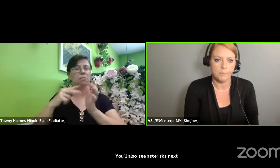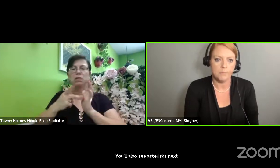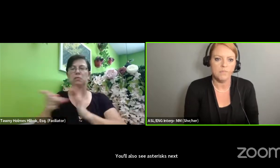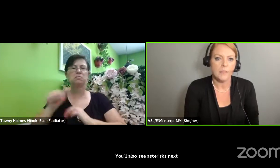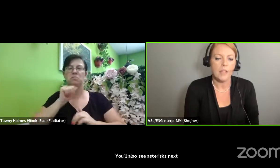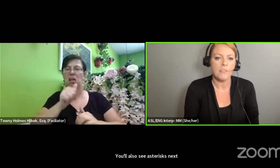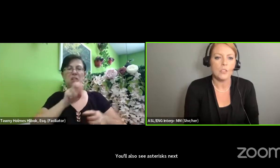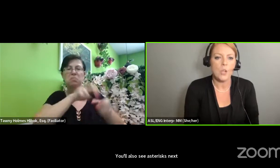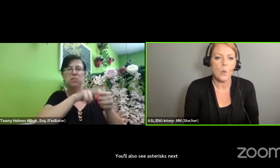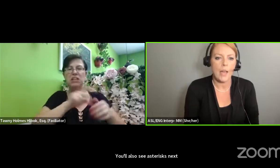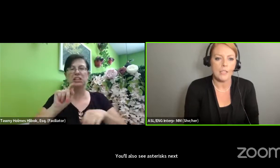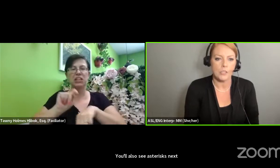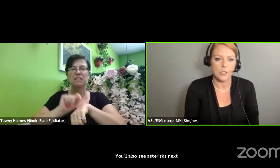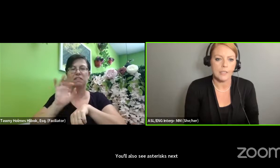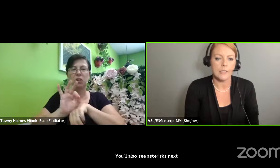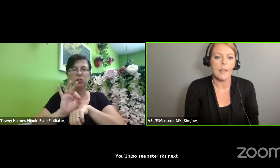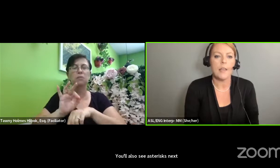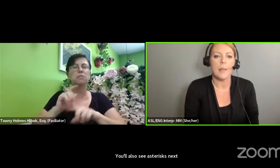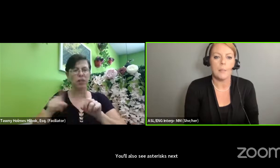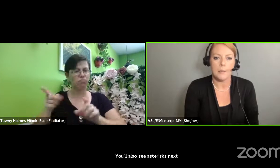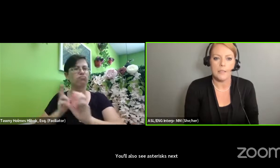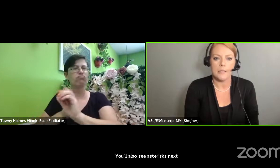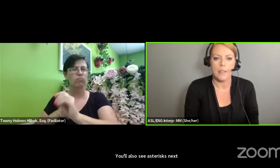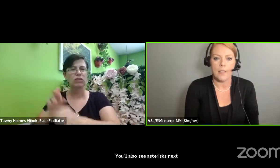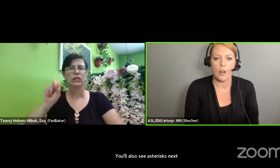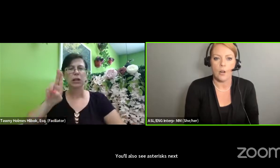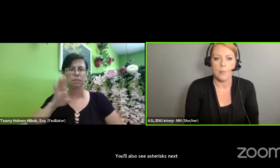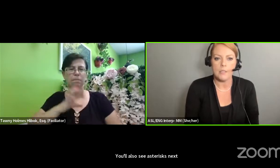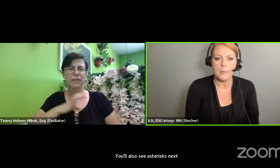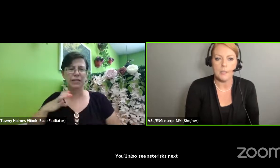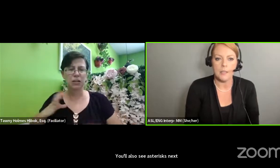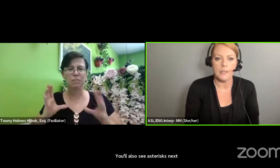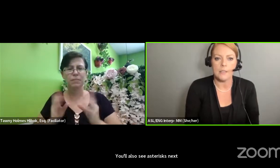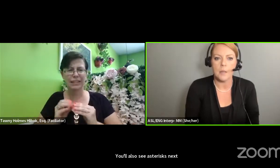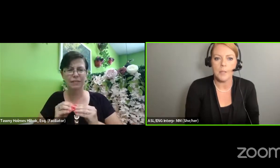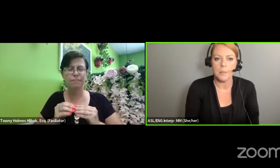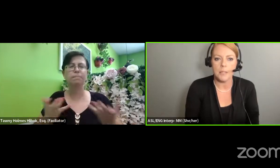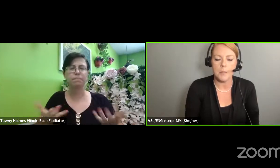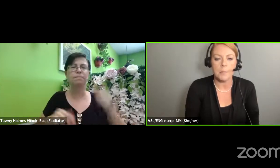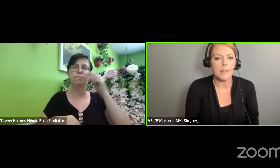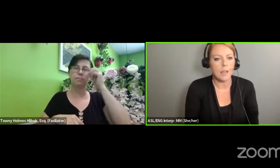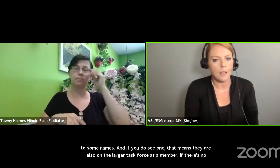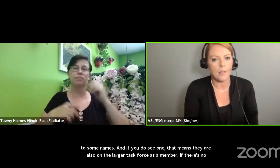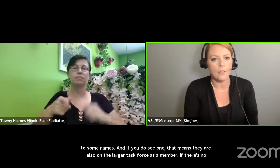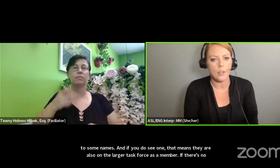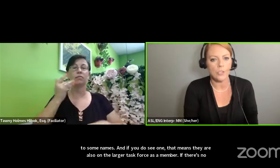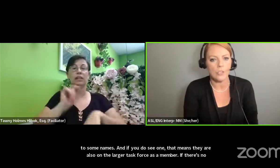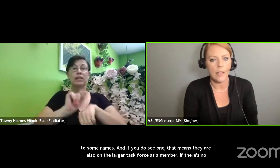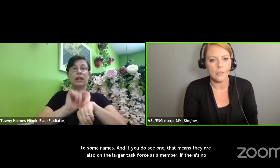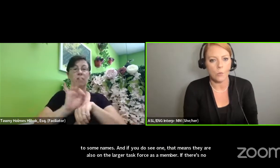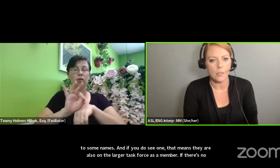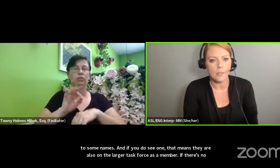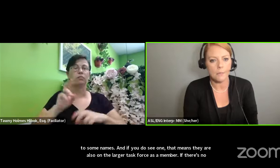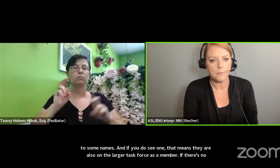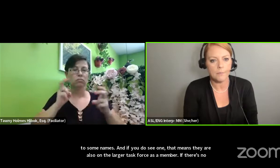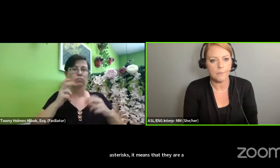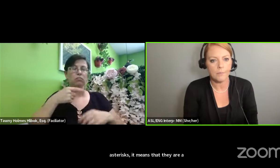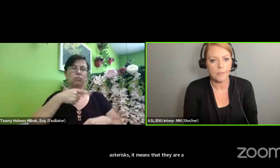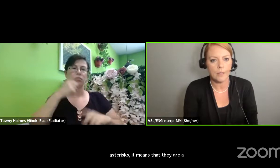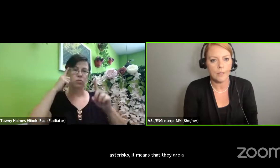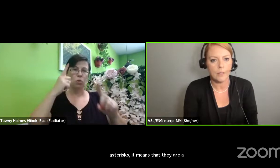member. If there's no asterisks, it means that they are a participant in the subcommittee, but not on the larger task